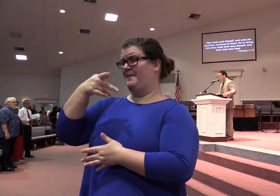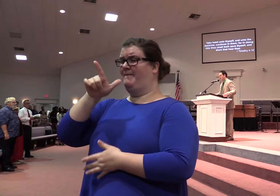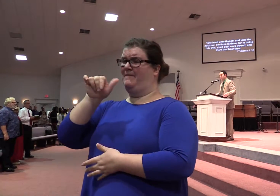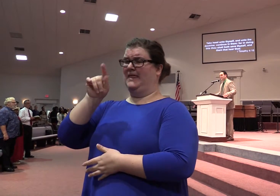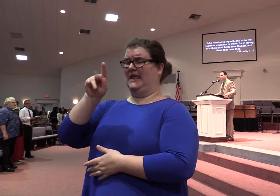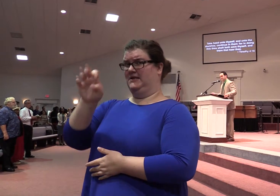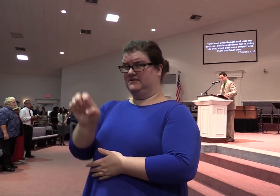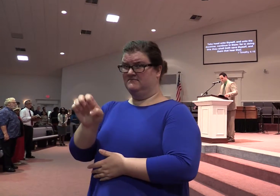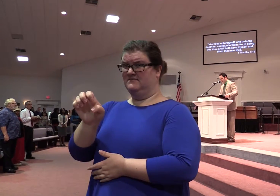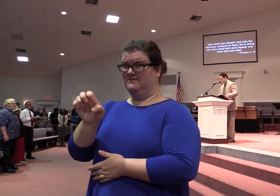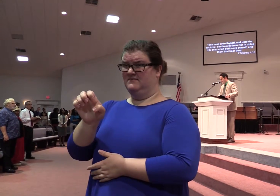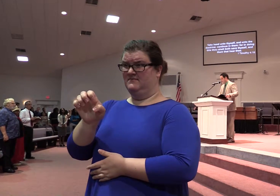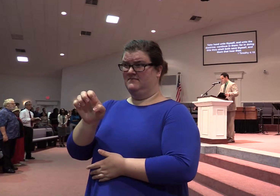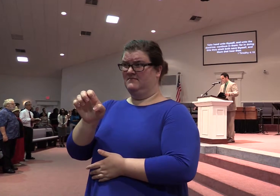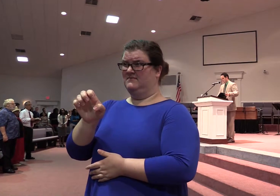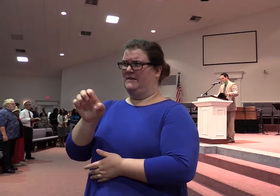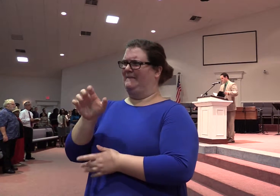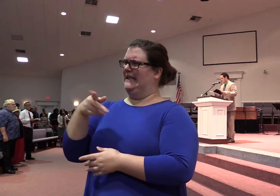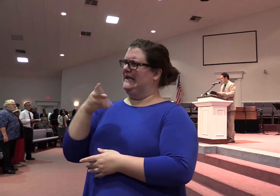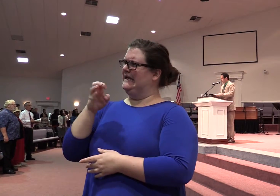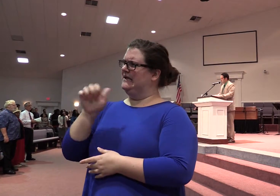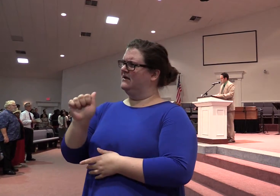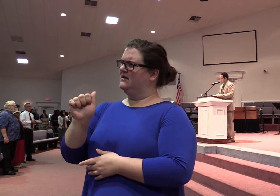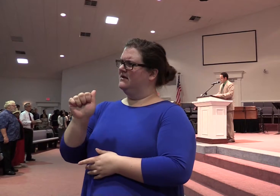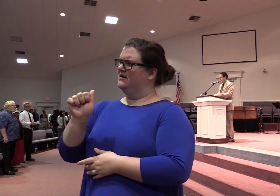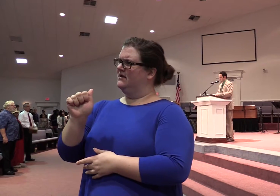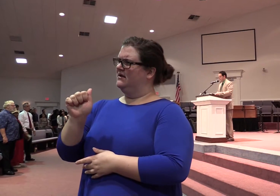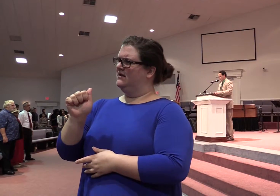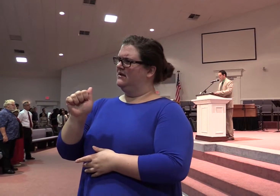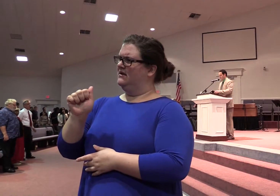A father's plea. All right. All right.